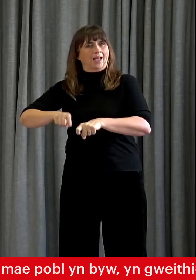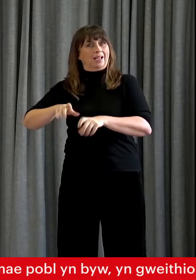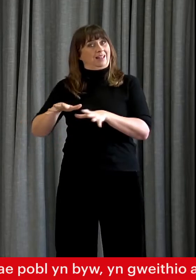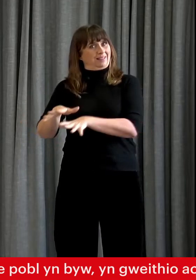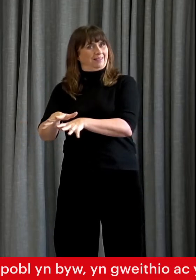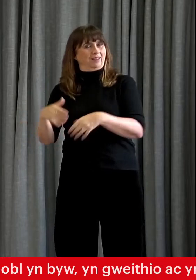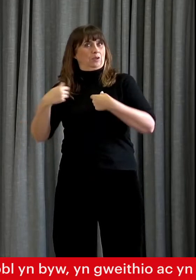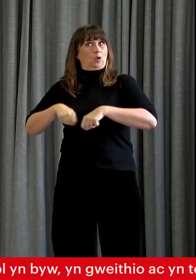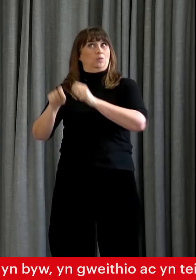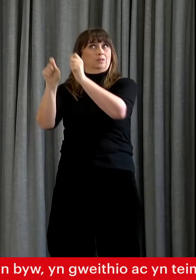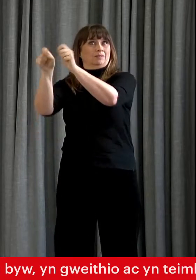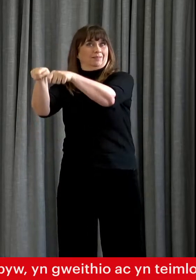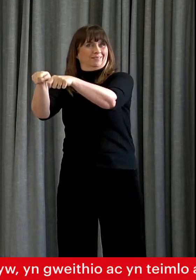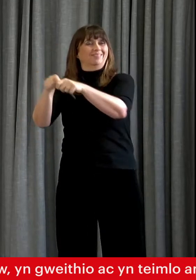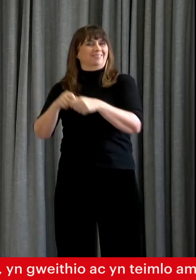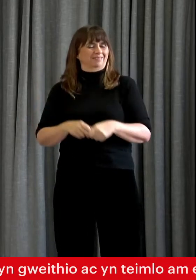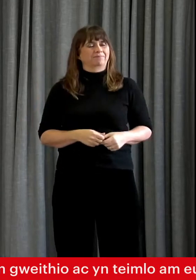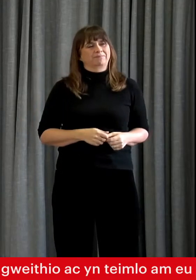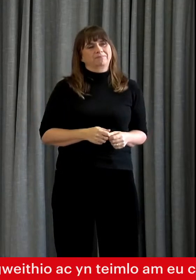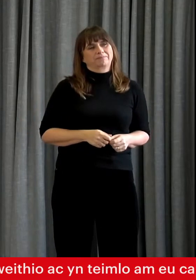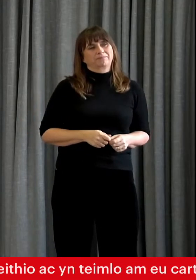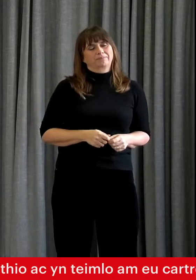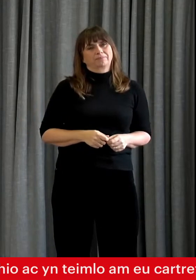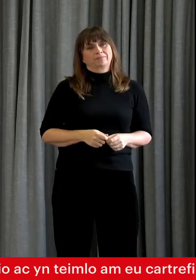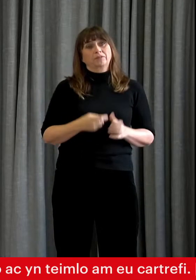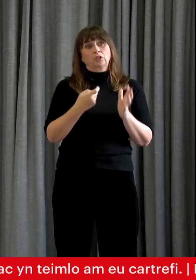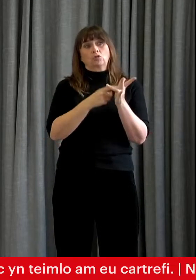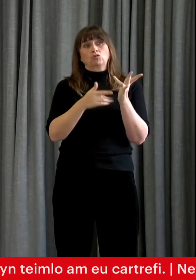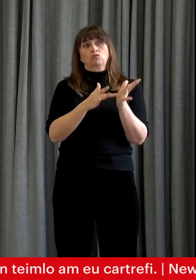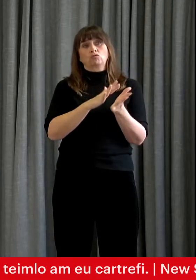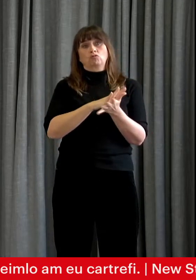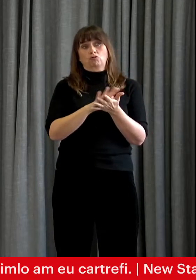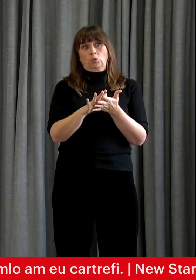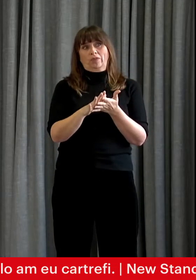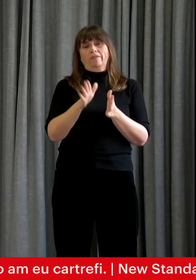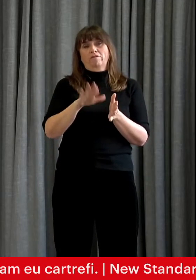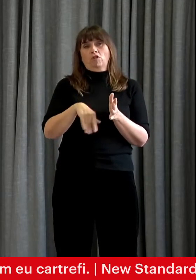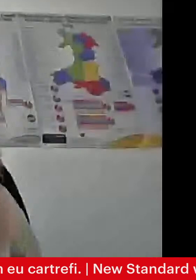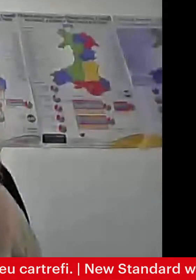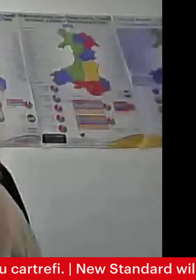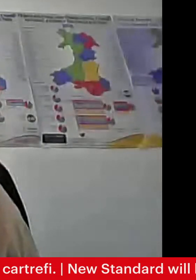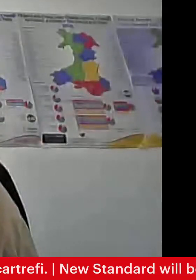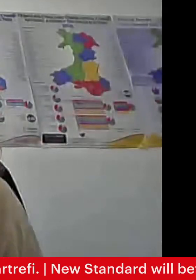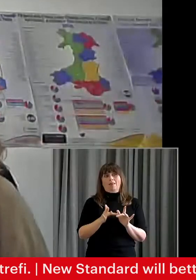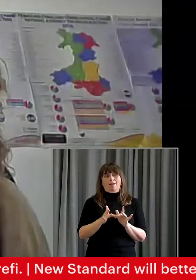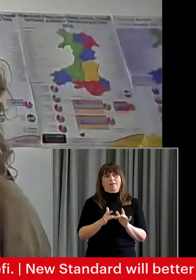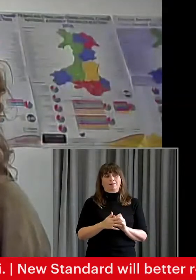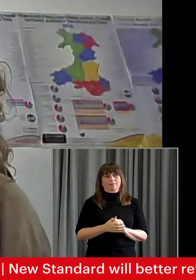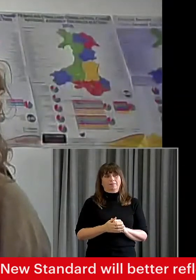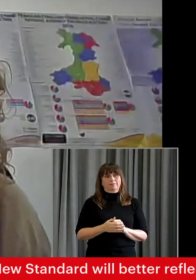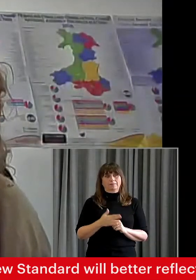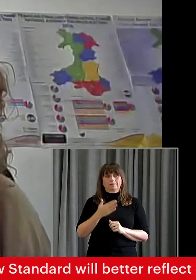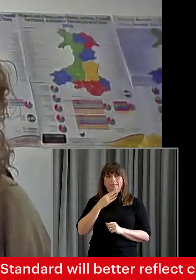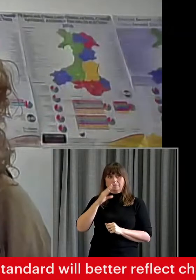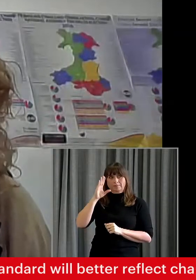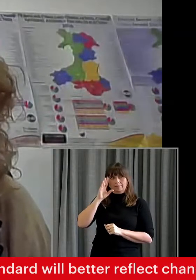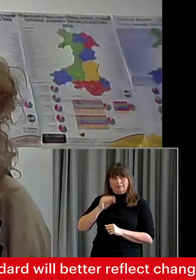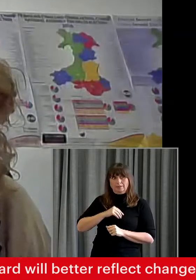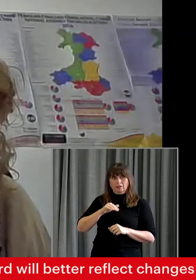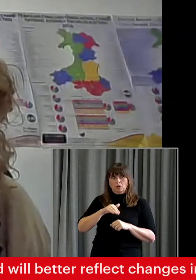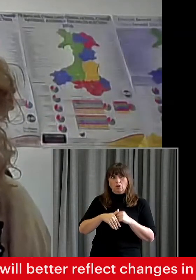Thank you, Hamish. So the next one is Ruth Masalski from Wales Online. Hi, Minister. Can you give us an update, please, on 20 mile an